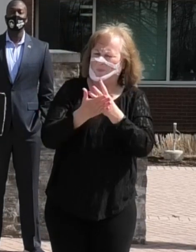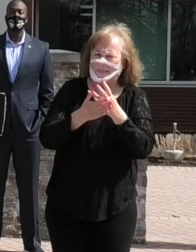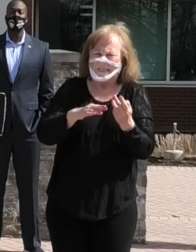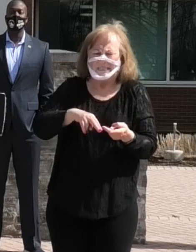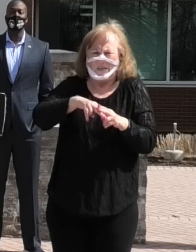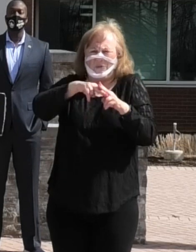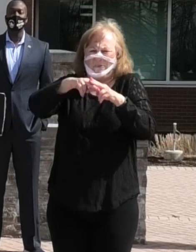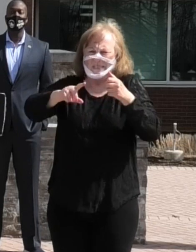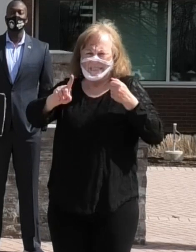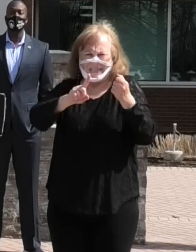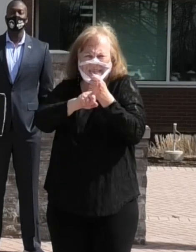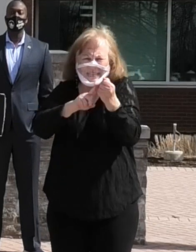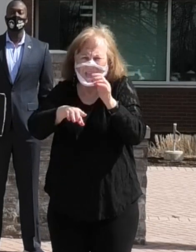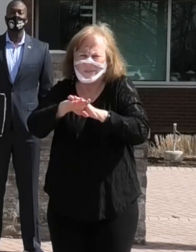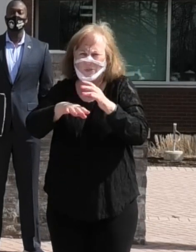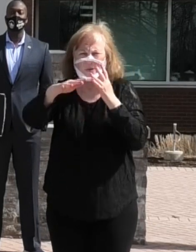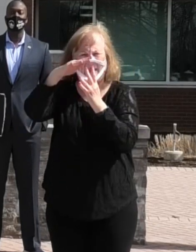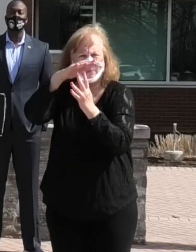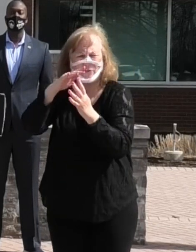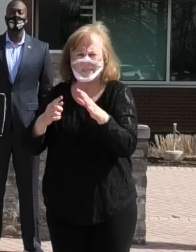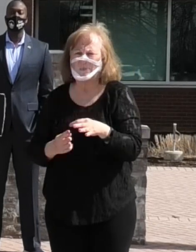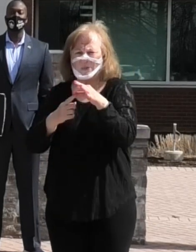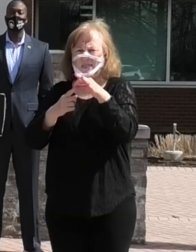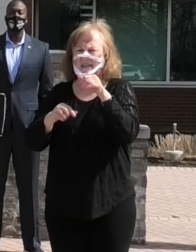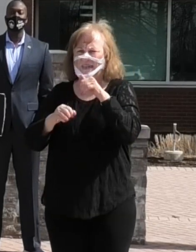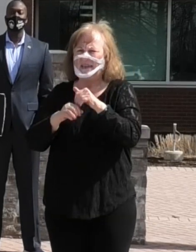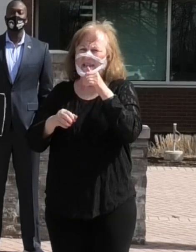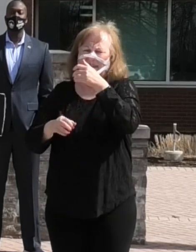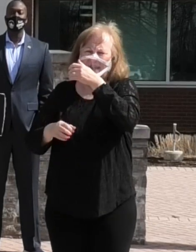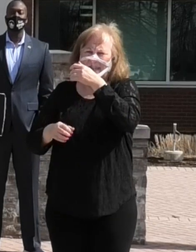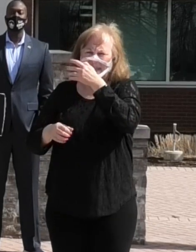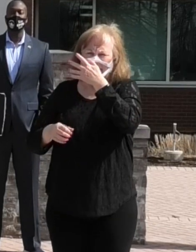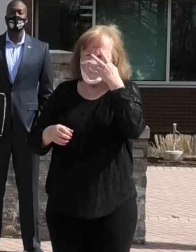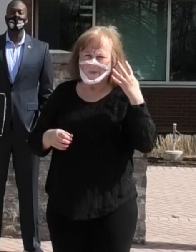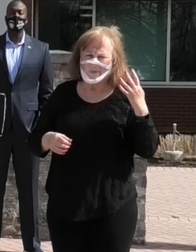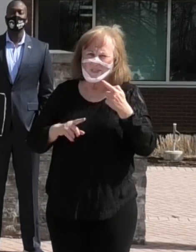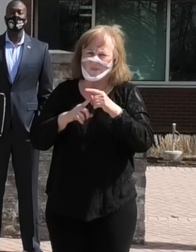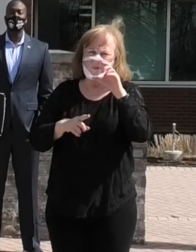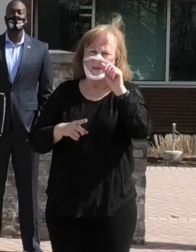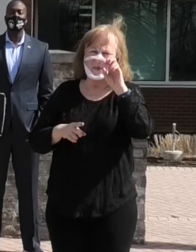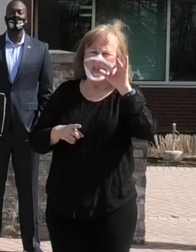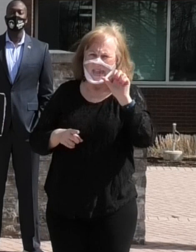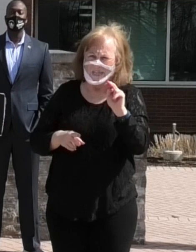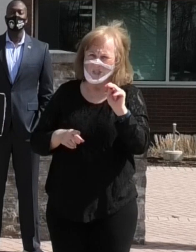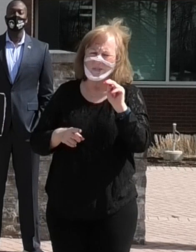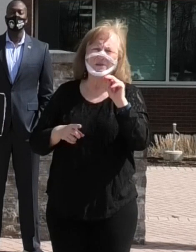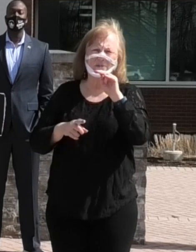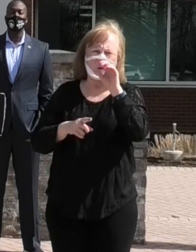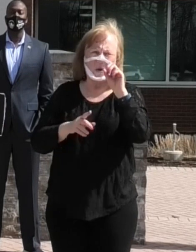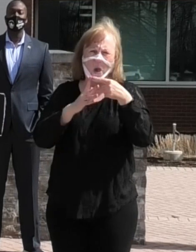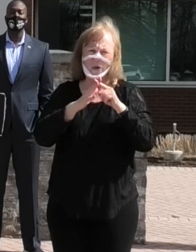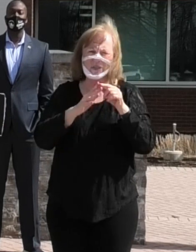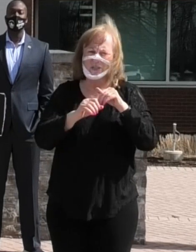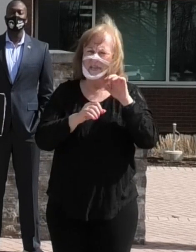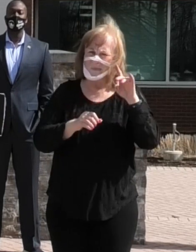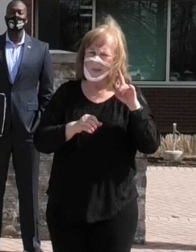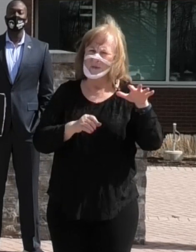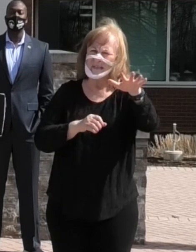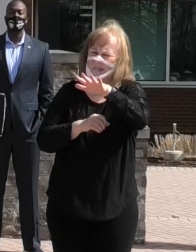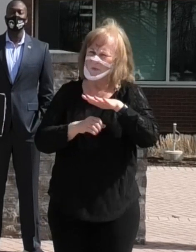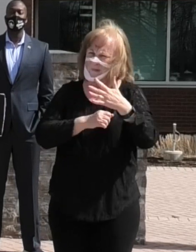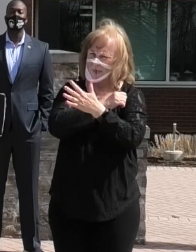increasing attacks on immigrants, particularly immigrants of Asian origin, in Maryland and throughout the